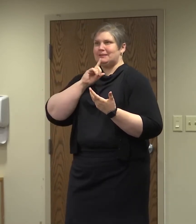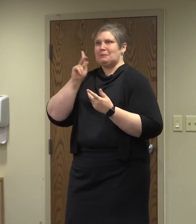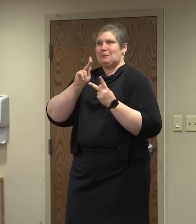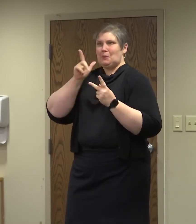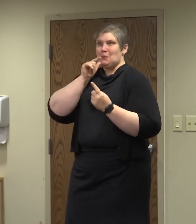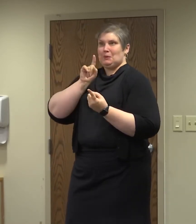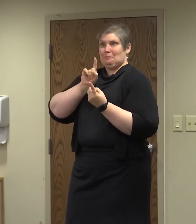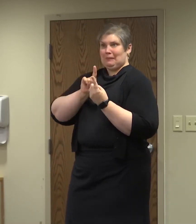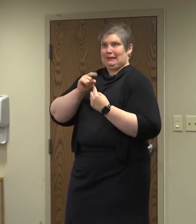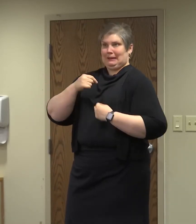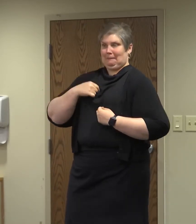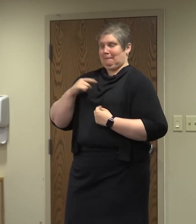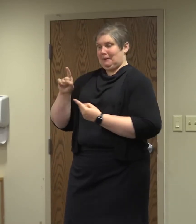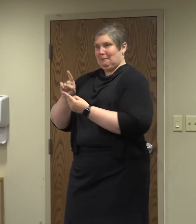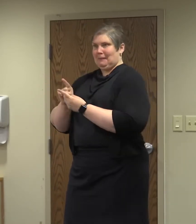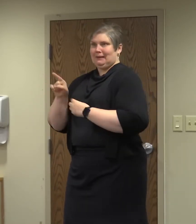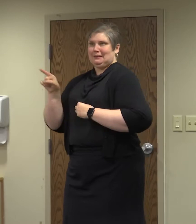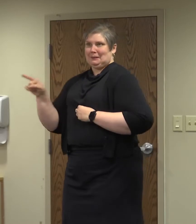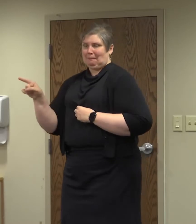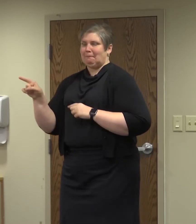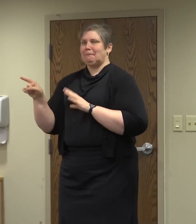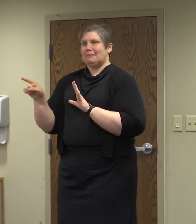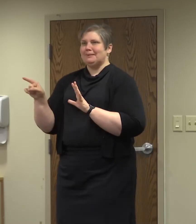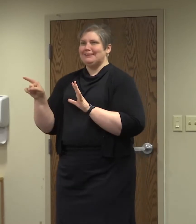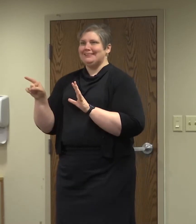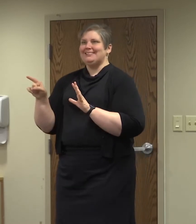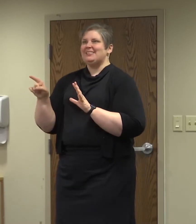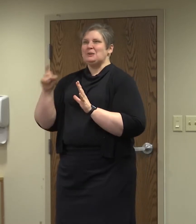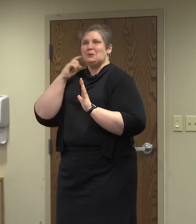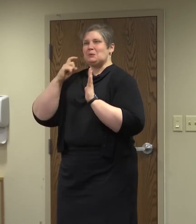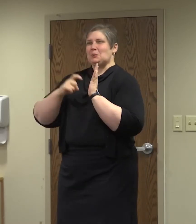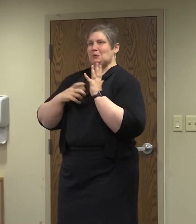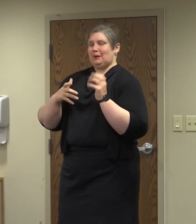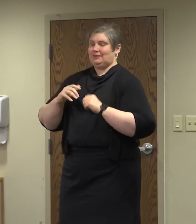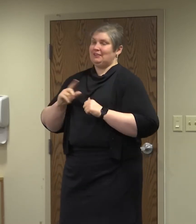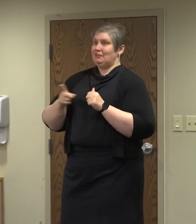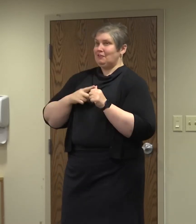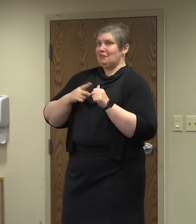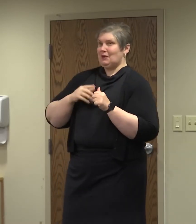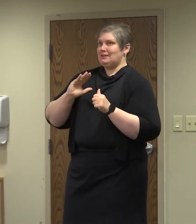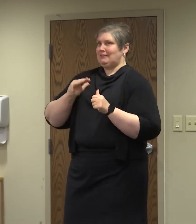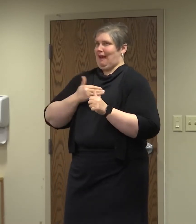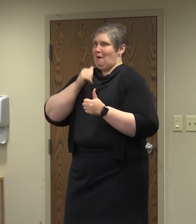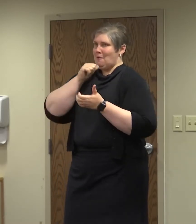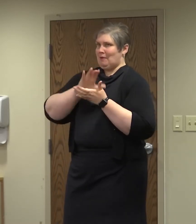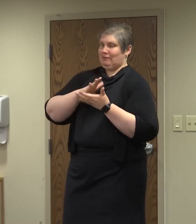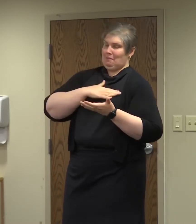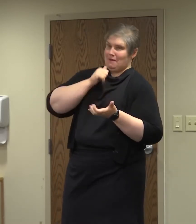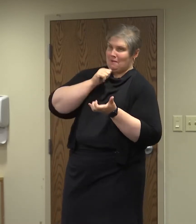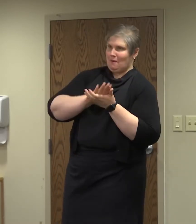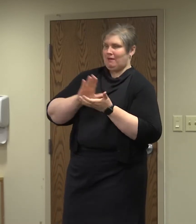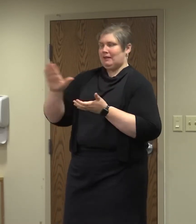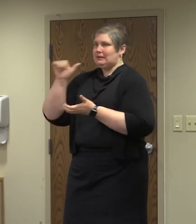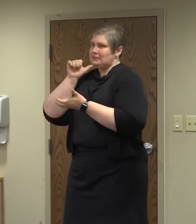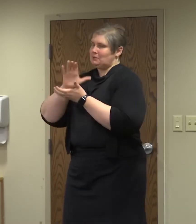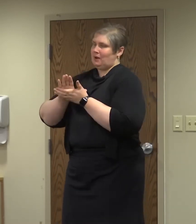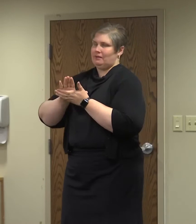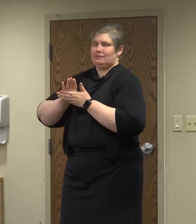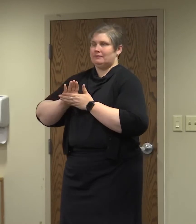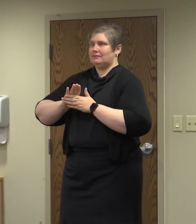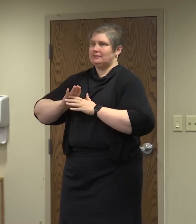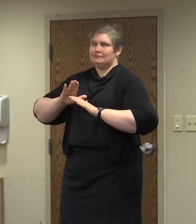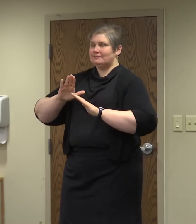is we both married up. We have wonderful wives, and he has one of the best in Connie Chiarelli, and I hope everyone has their prayers and thoughts